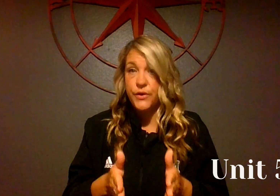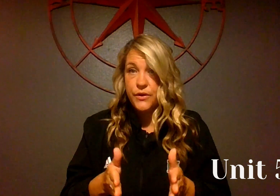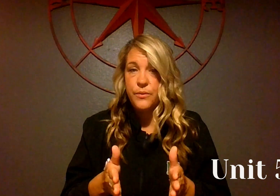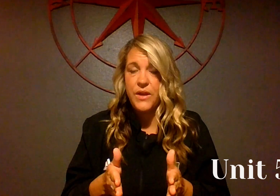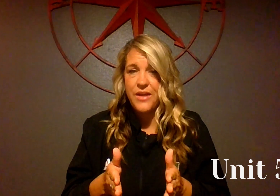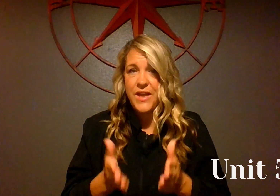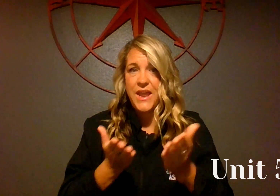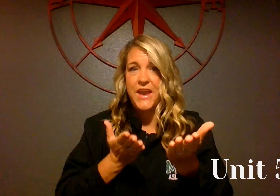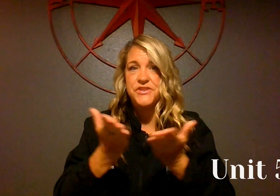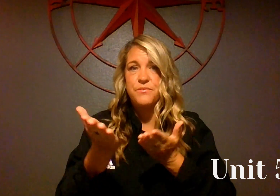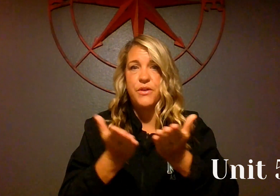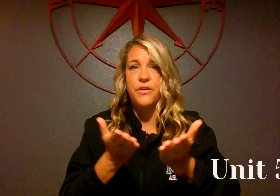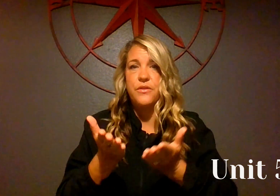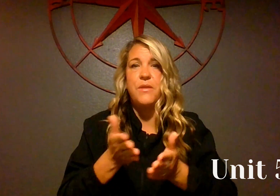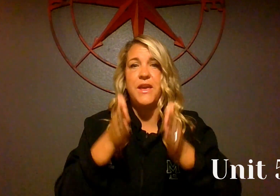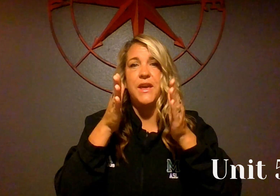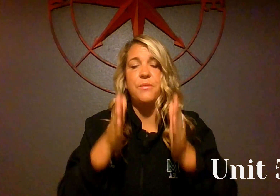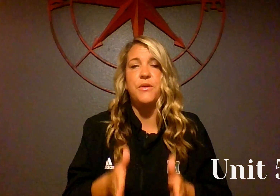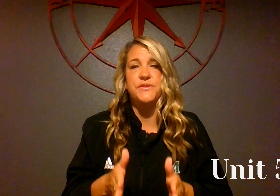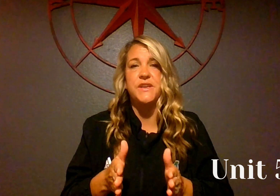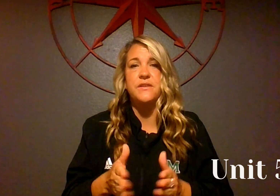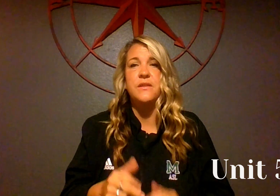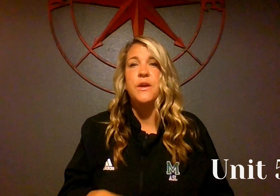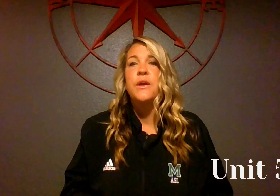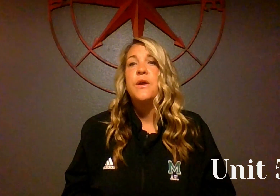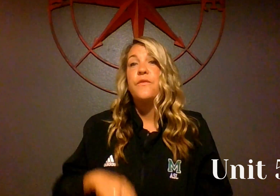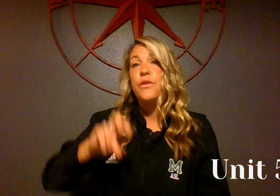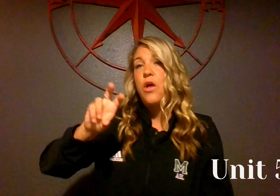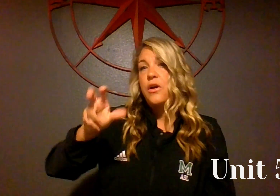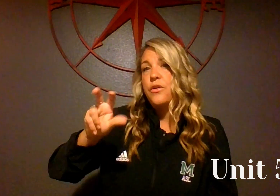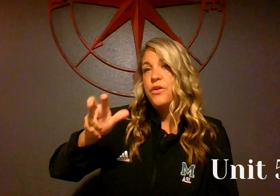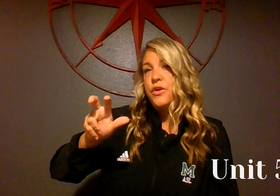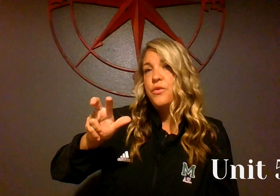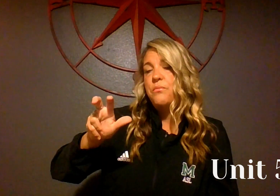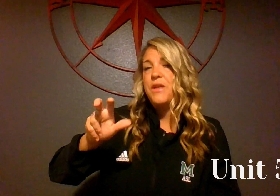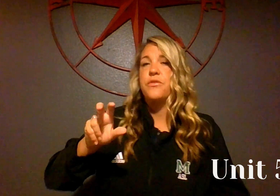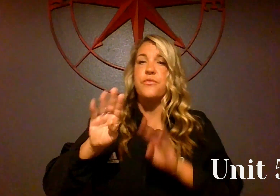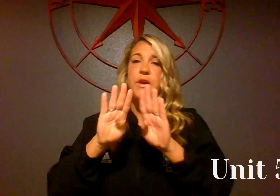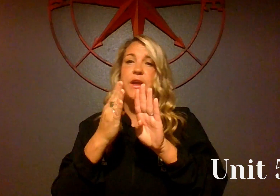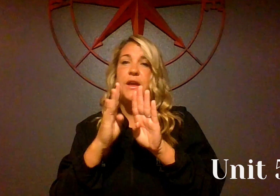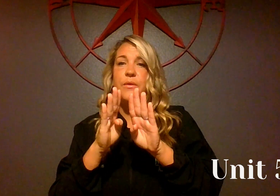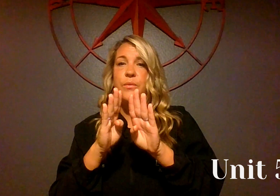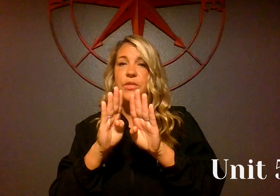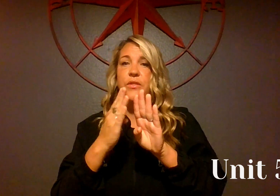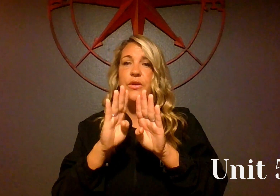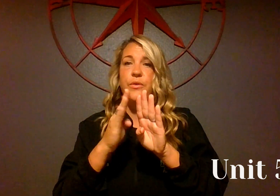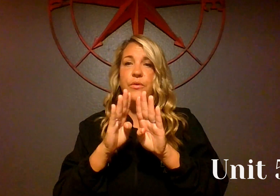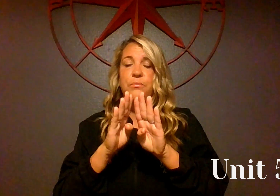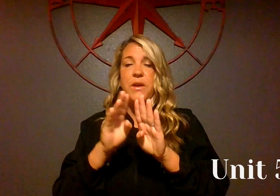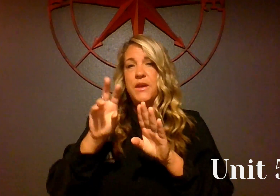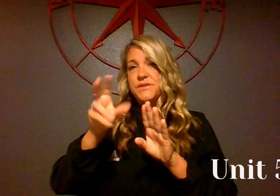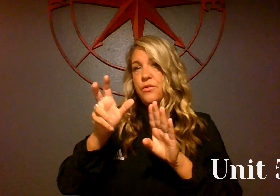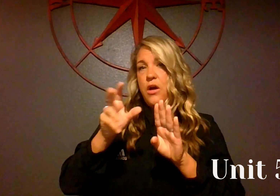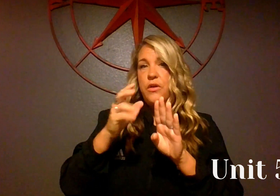Server, we add that agent marker, making it a person. For locker, you can do a bent three with a little B, so